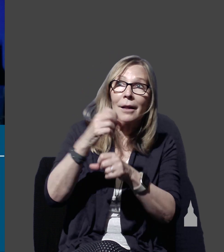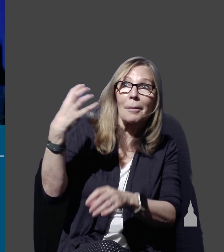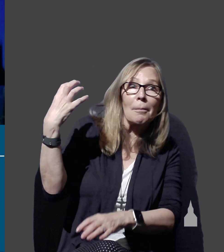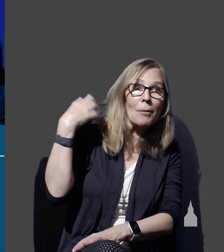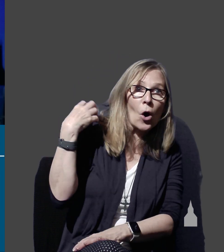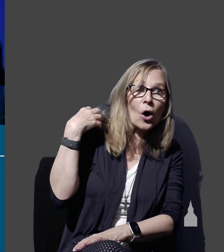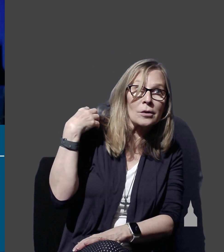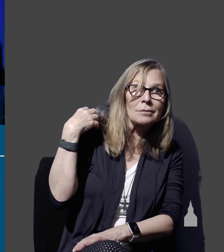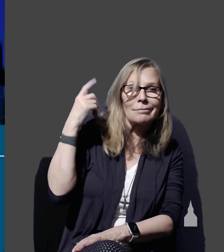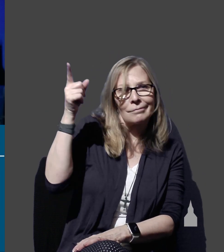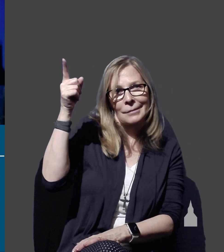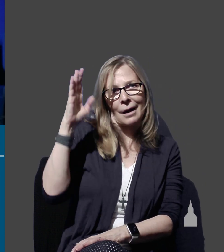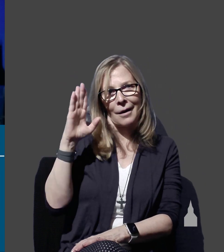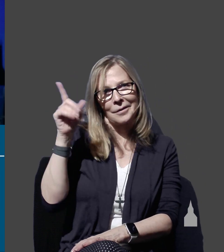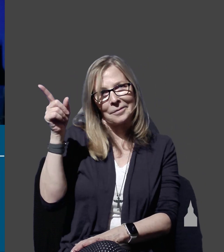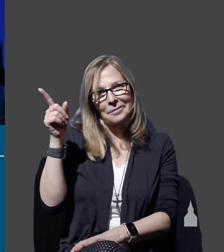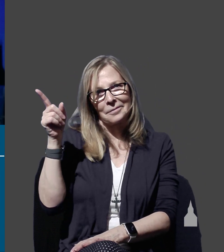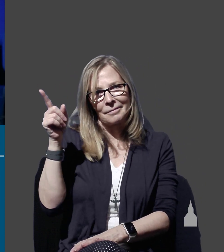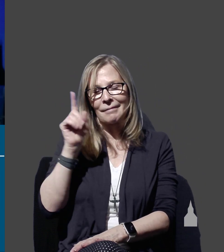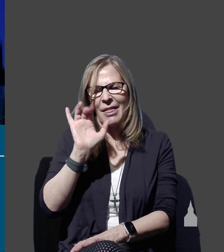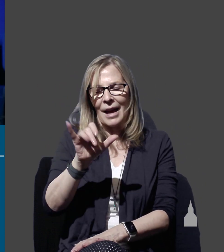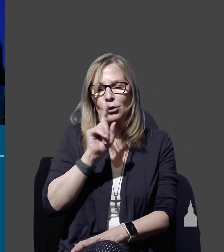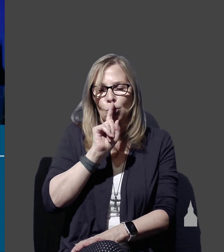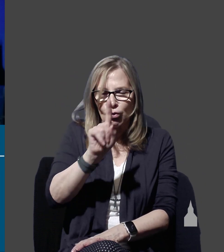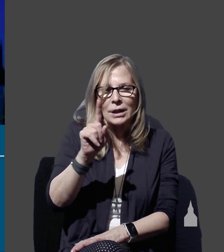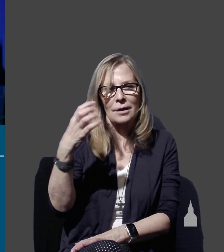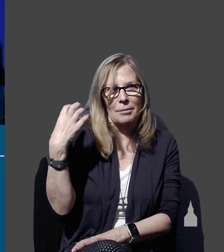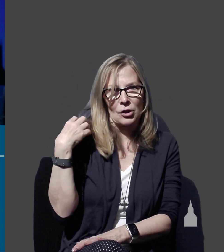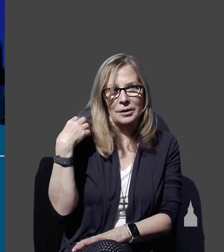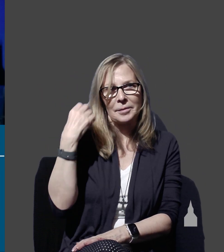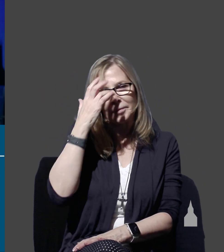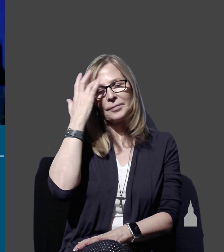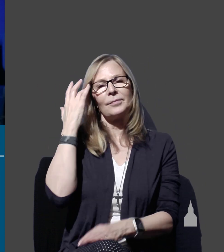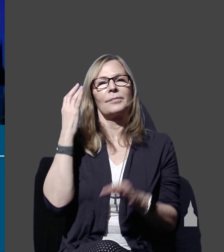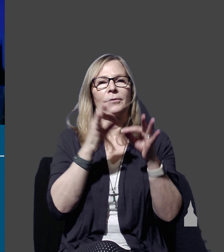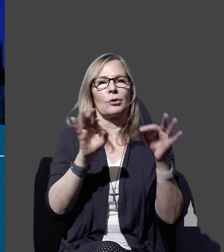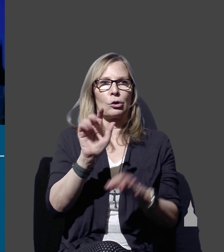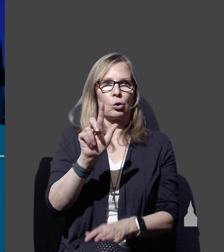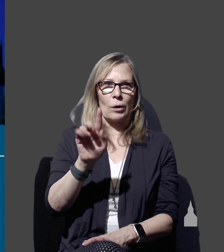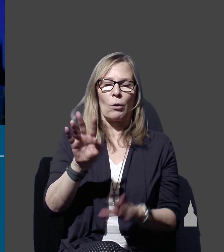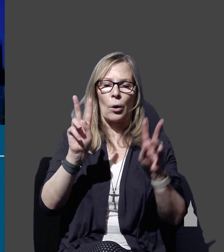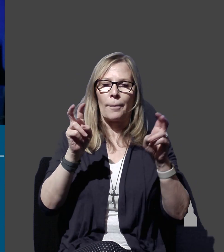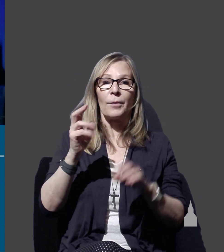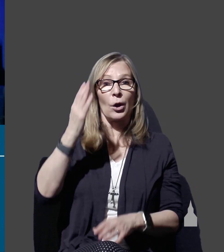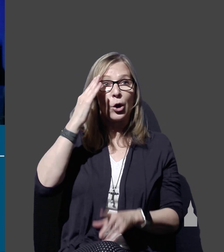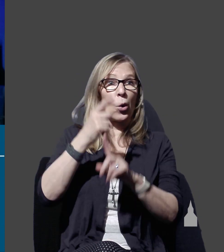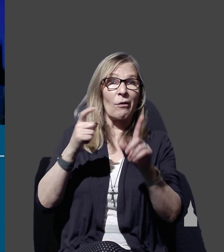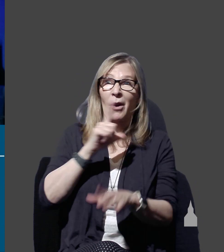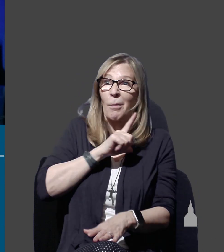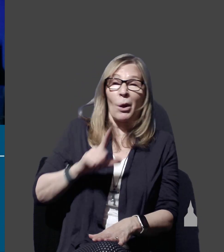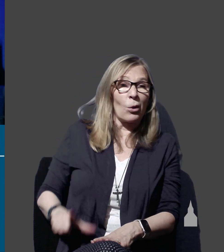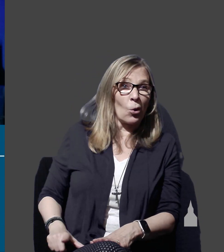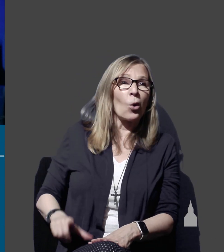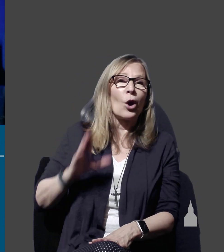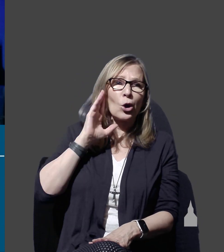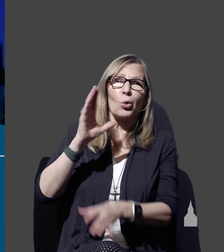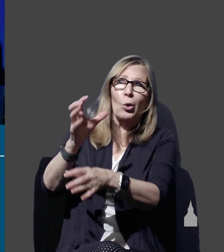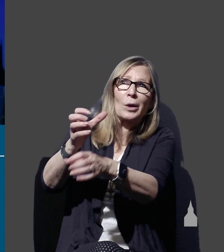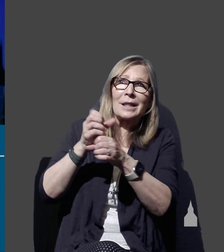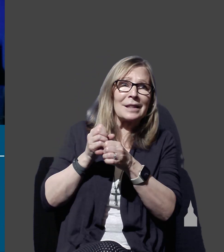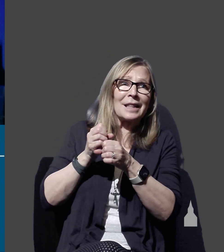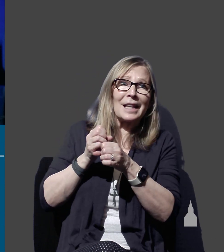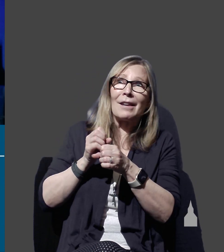your ultimate employer. Verse 24 makes this clear. Knowing that from the Lord you will receive the reward of